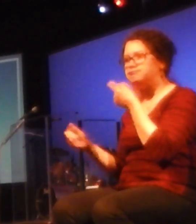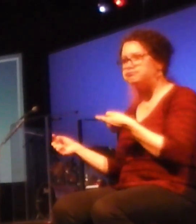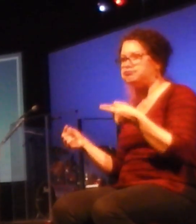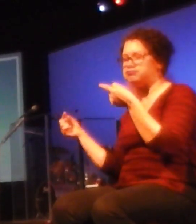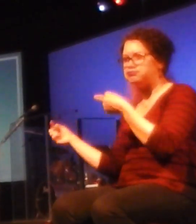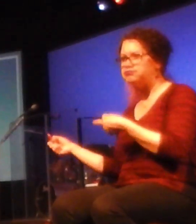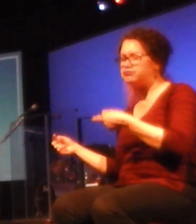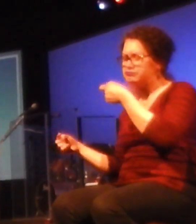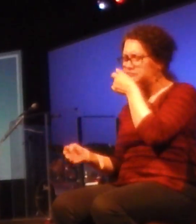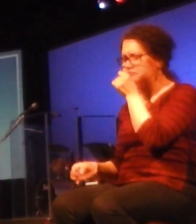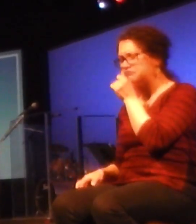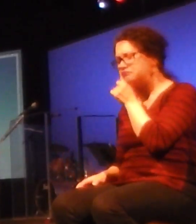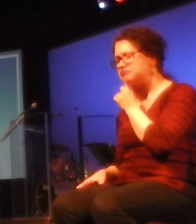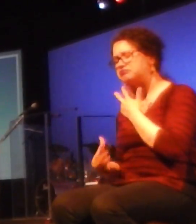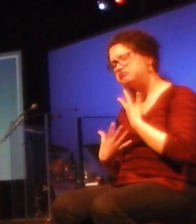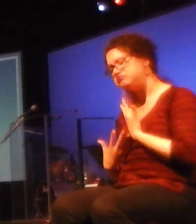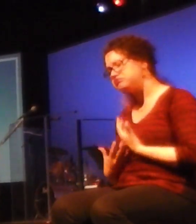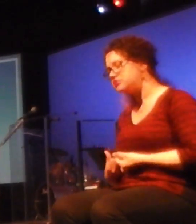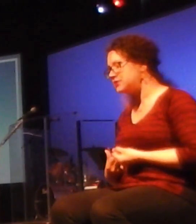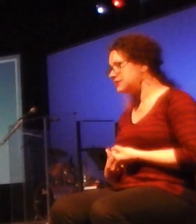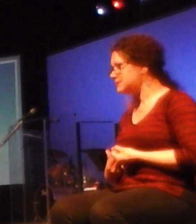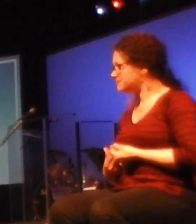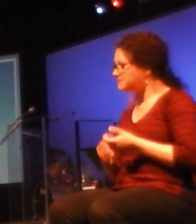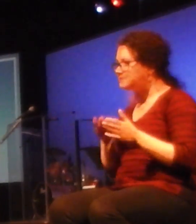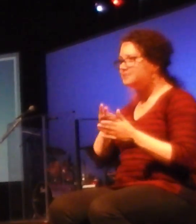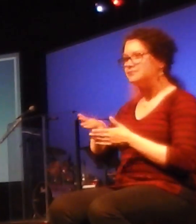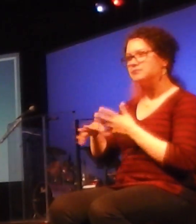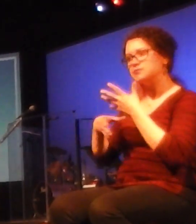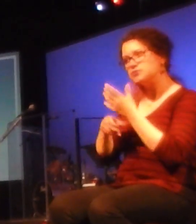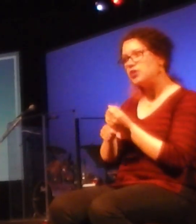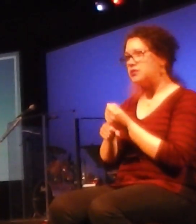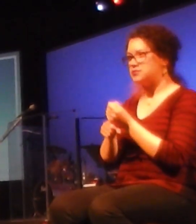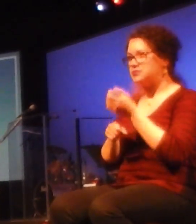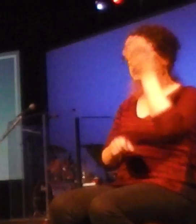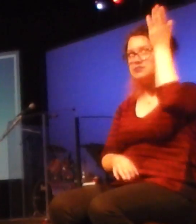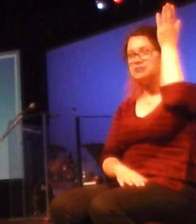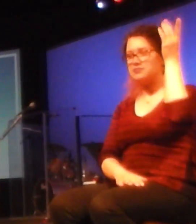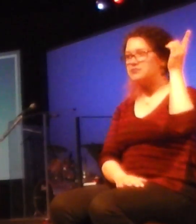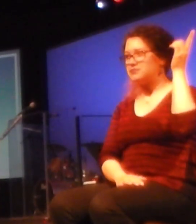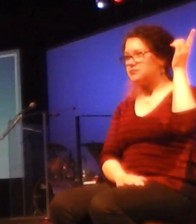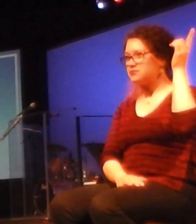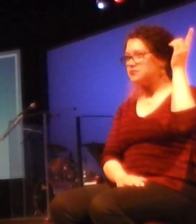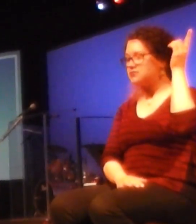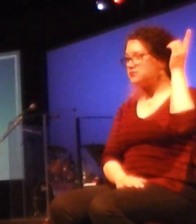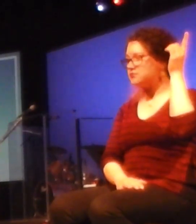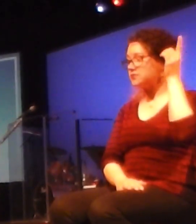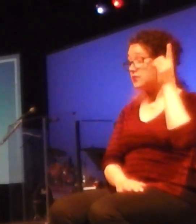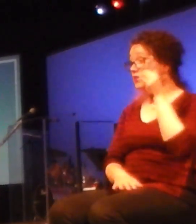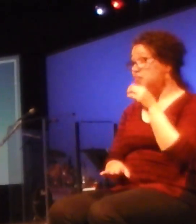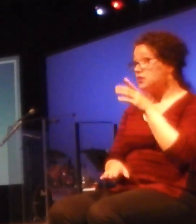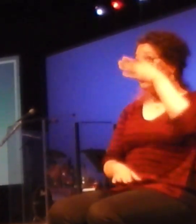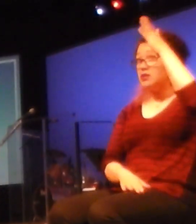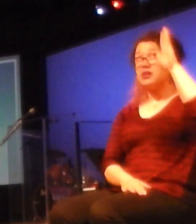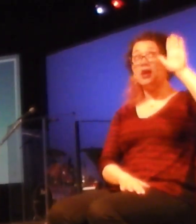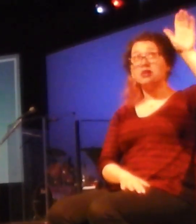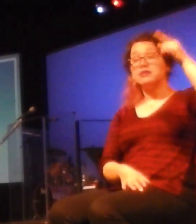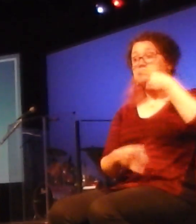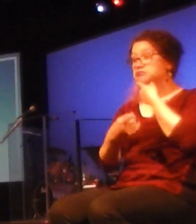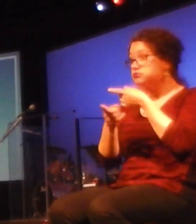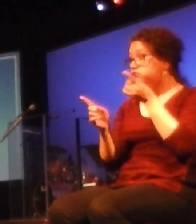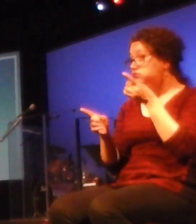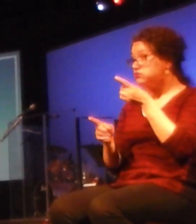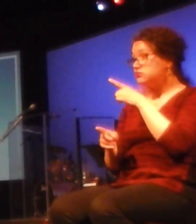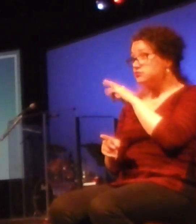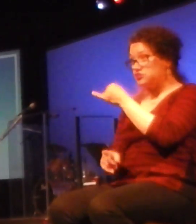and suffering and despair. The other thing about this passage that's interesting is that God's words in Jeremiah 29:11